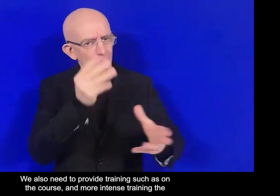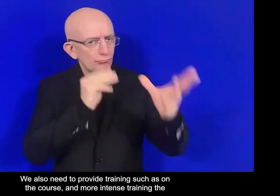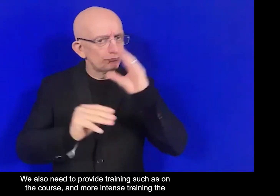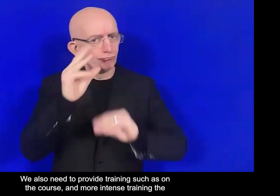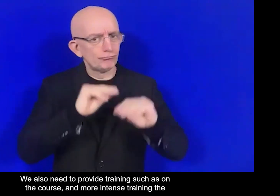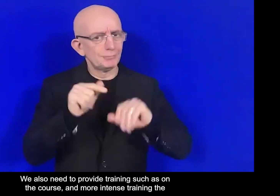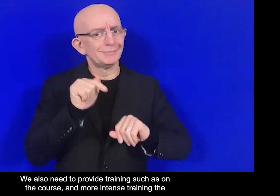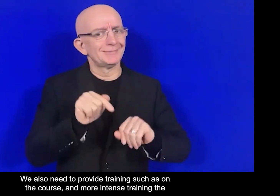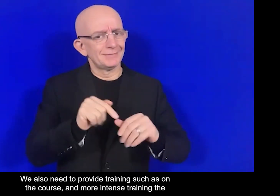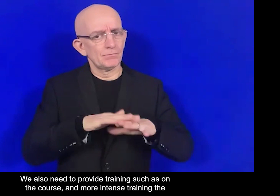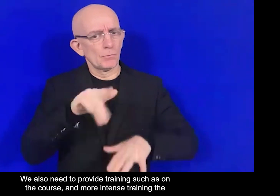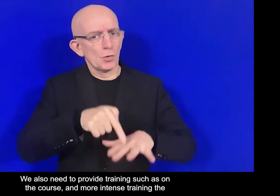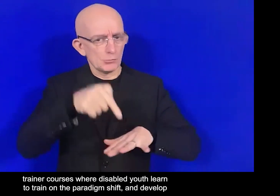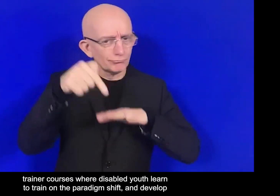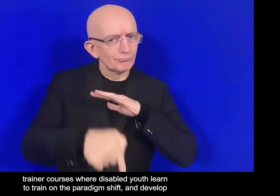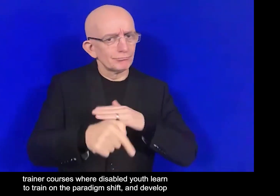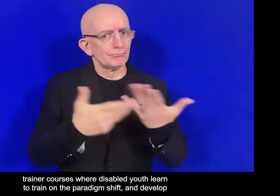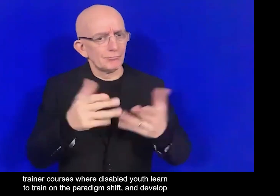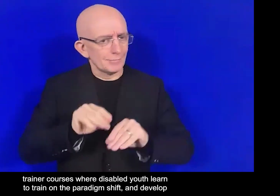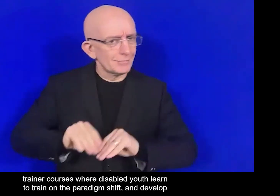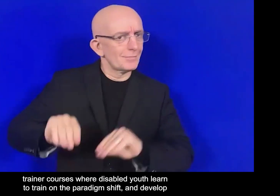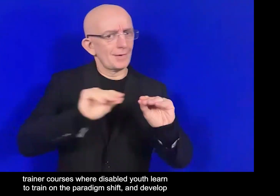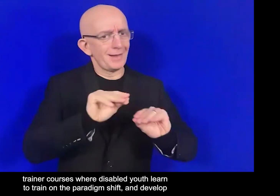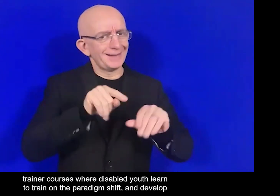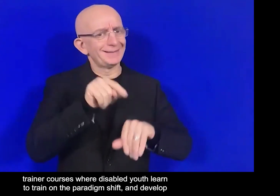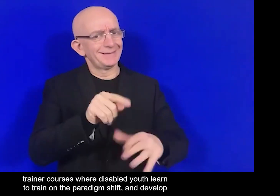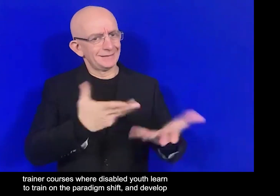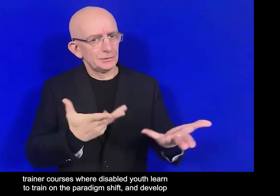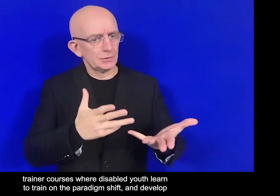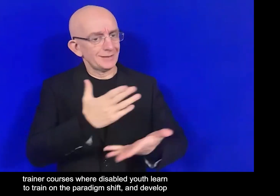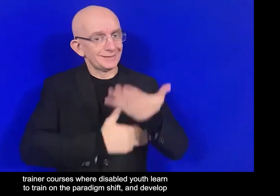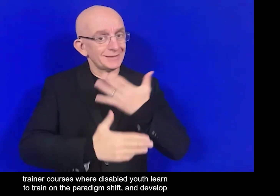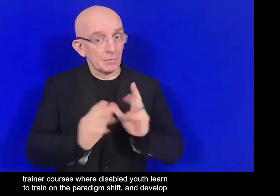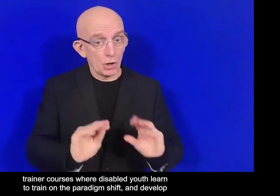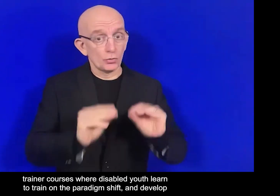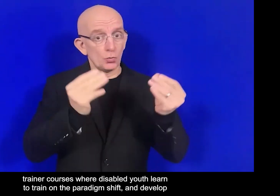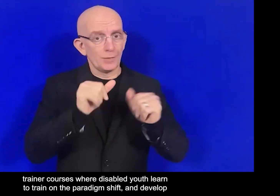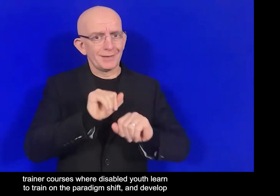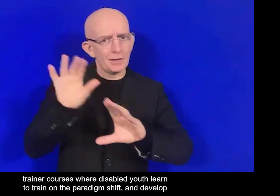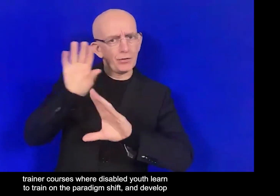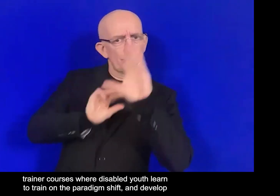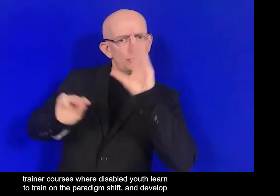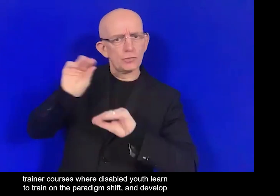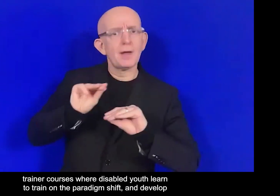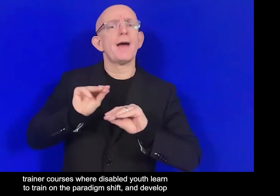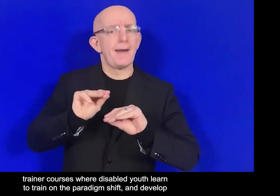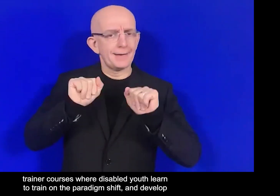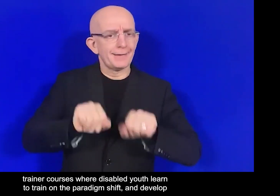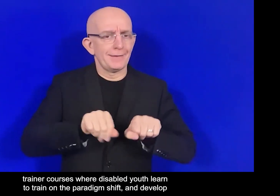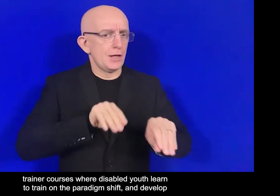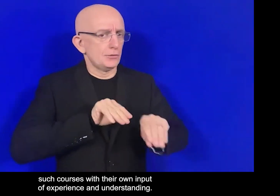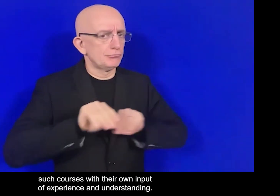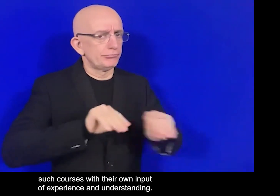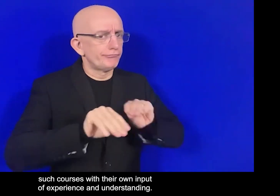course and more intense training the trainer courses, where disabled youth learn to train on the paradigm shift